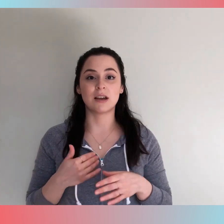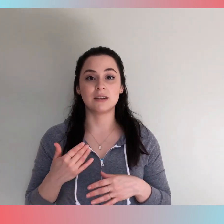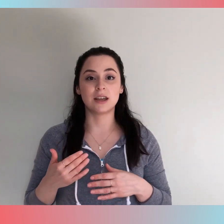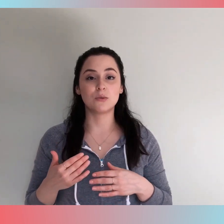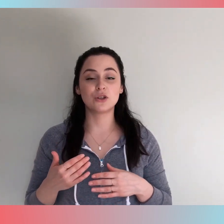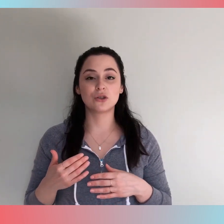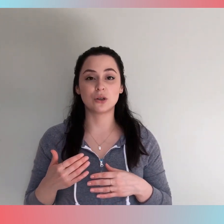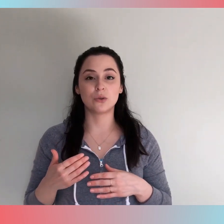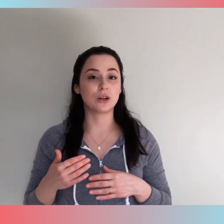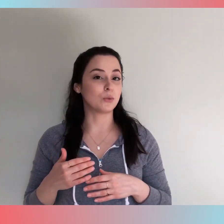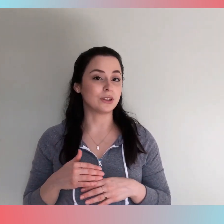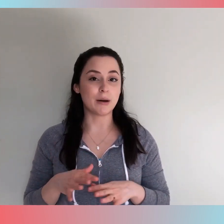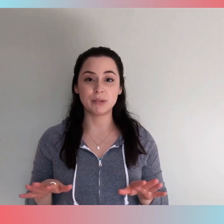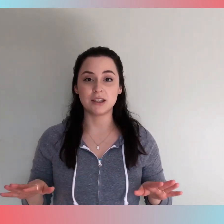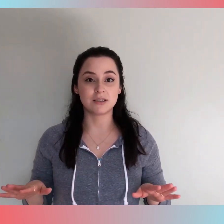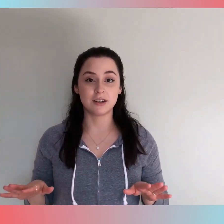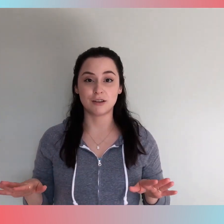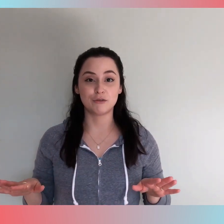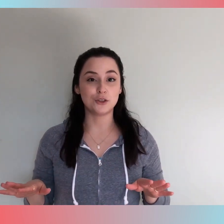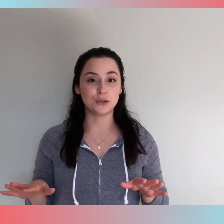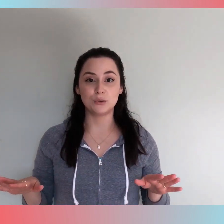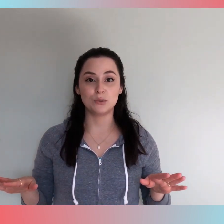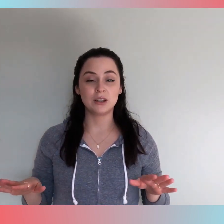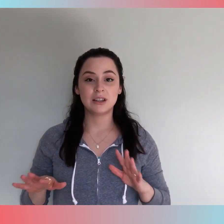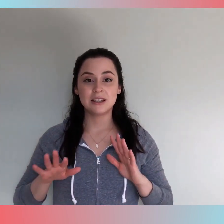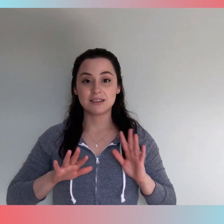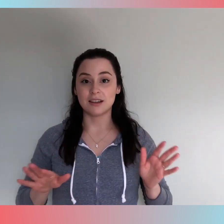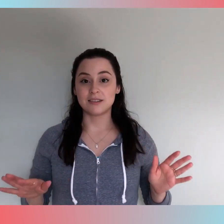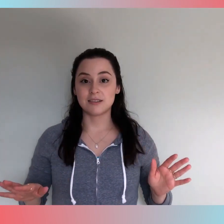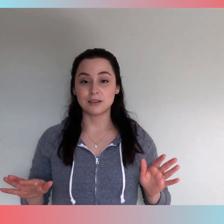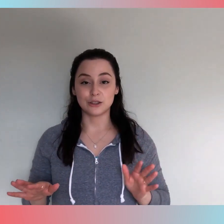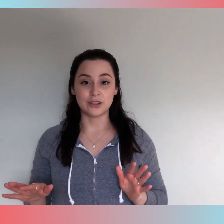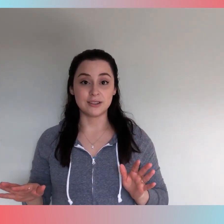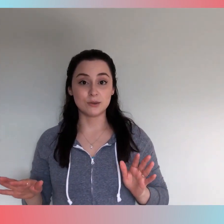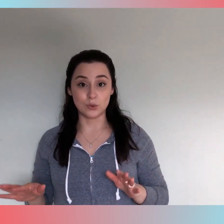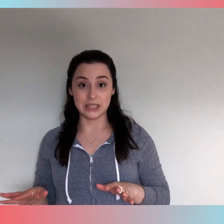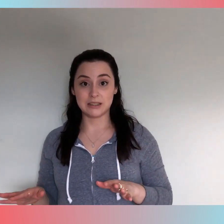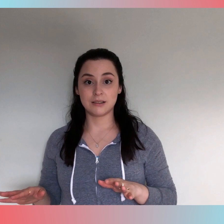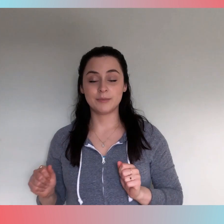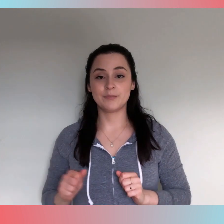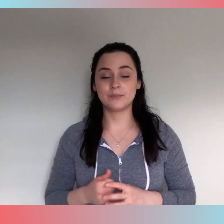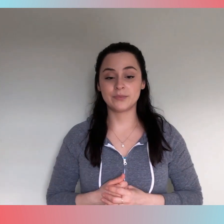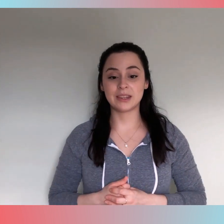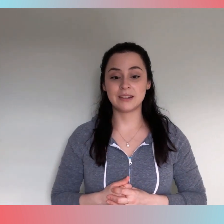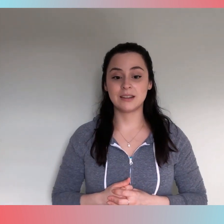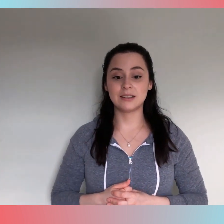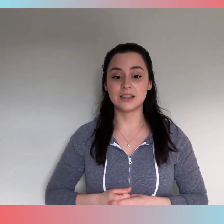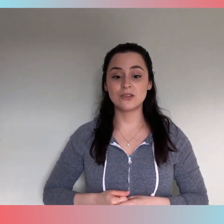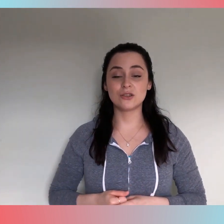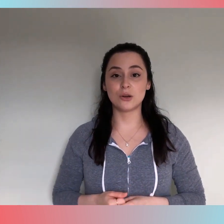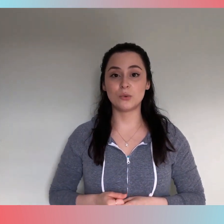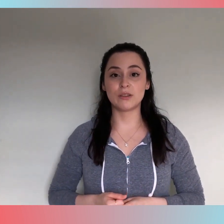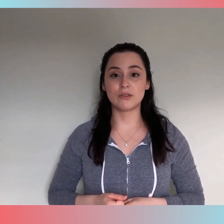sign language, so there will not be a ton of new signs to learn this week. Yay! Let's start with